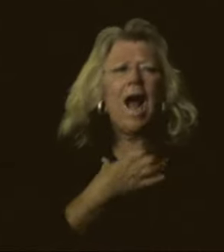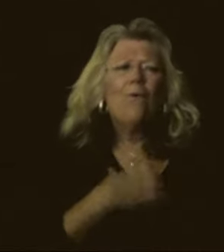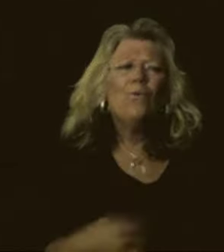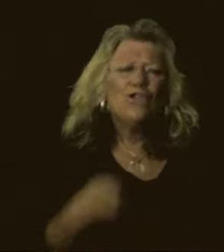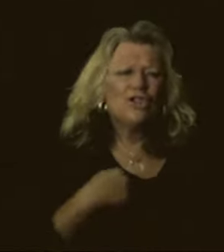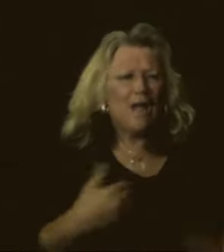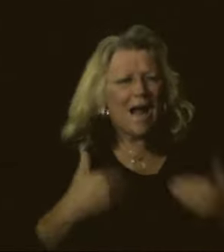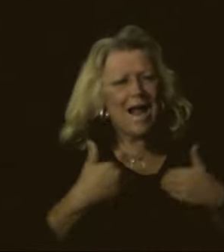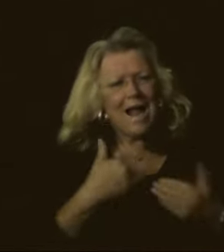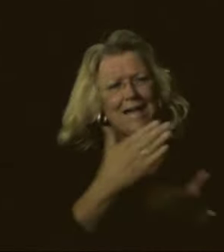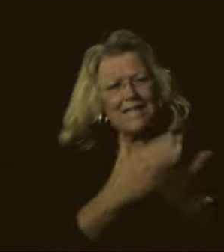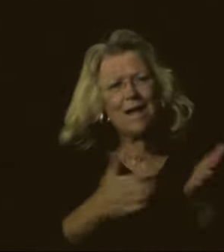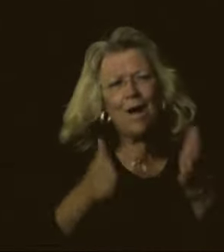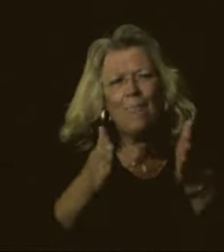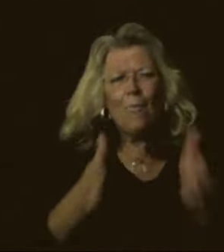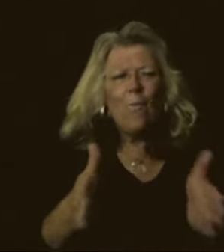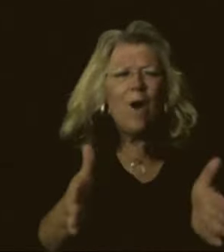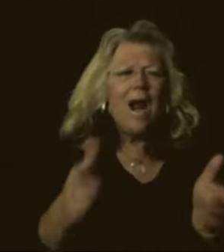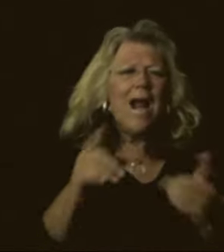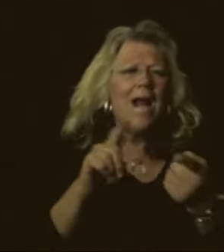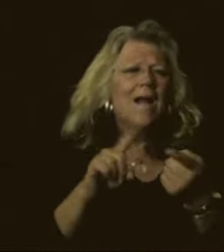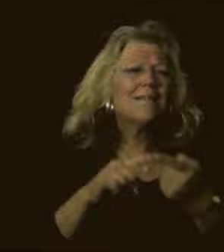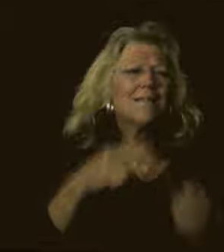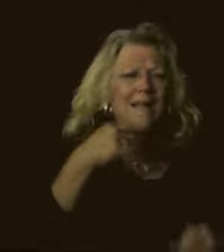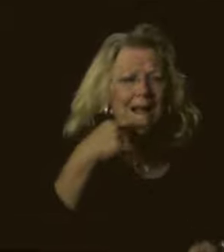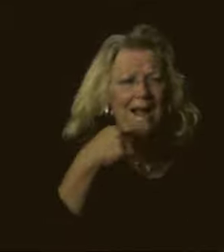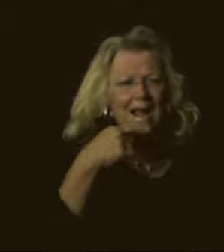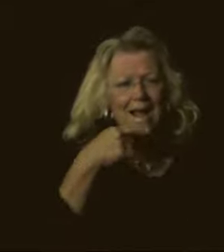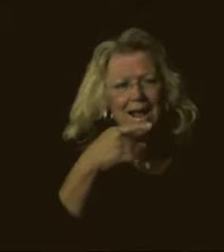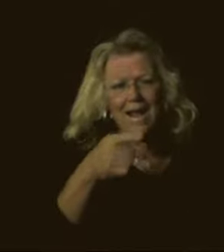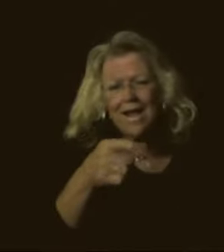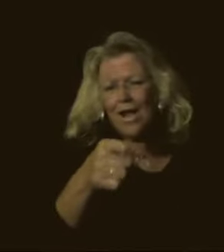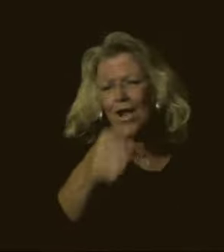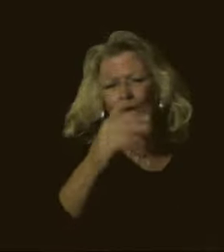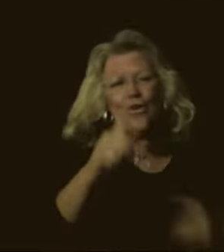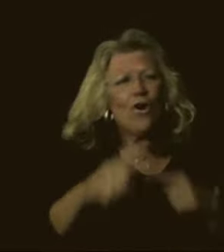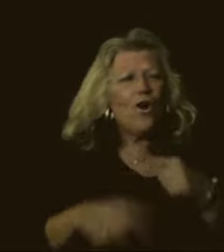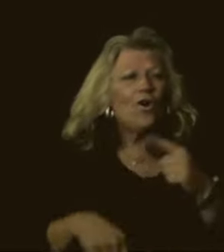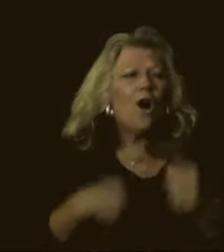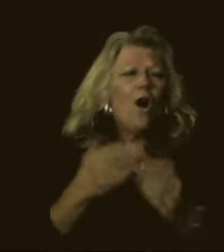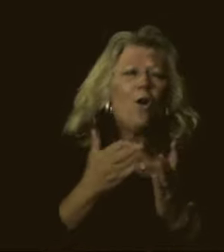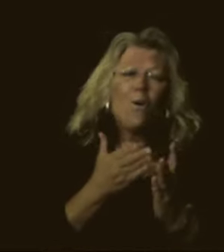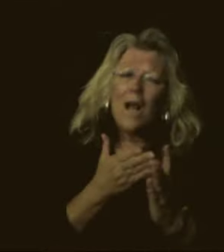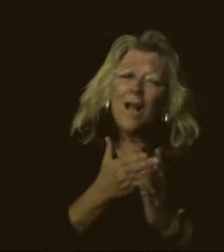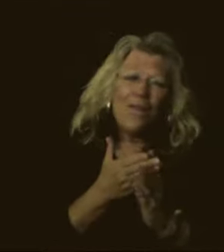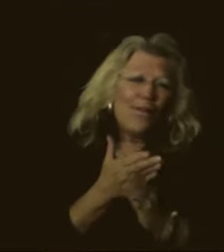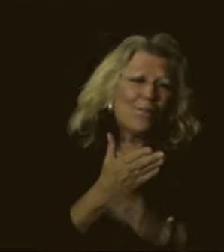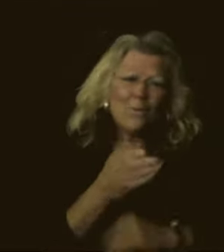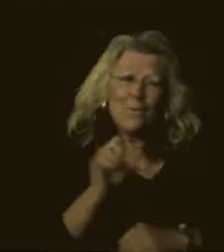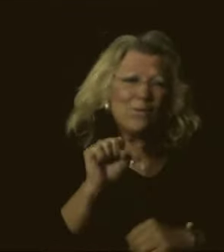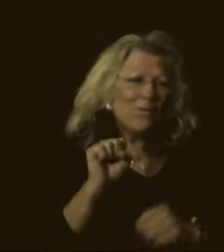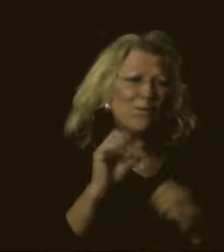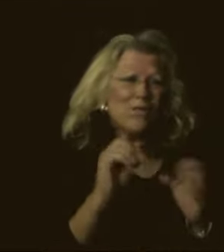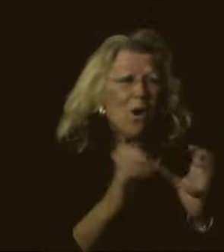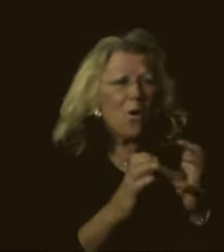wish I had some way to say You're going through so